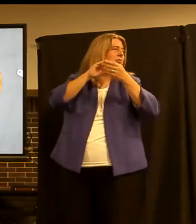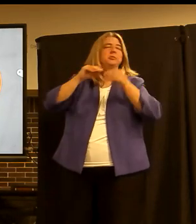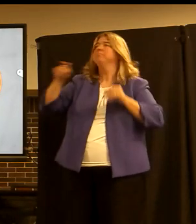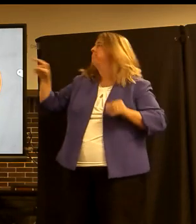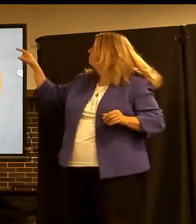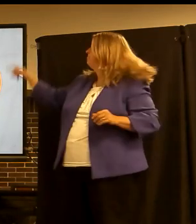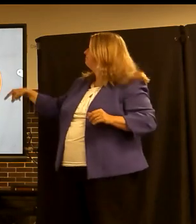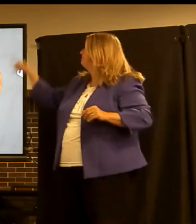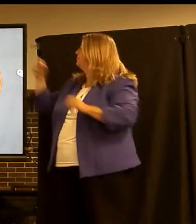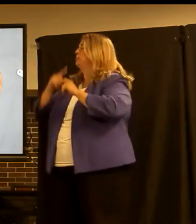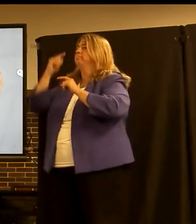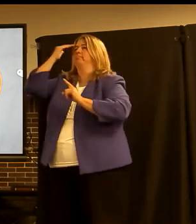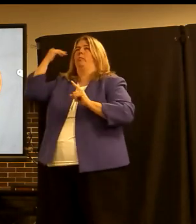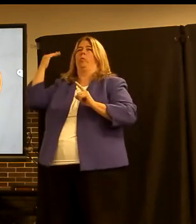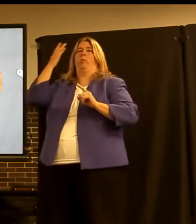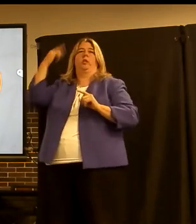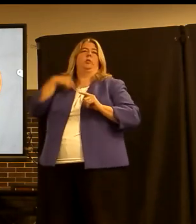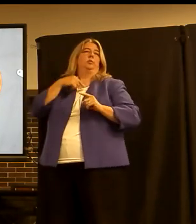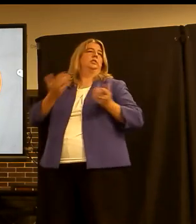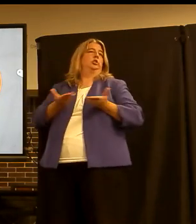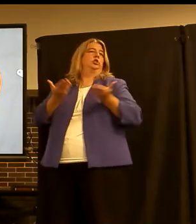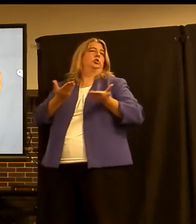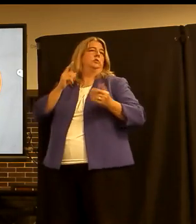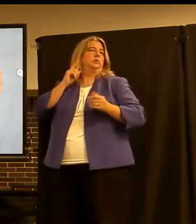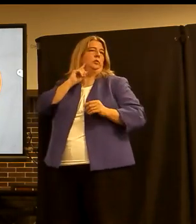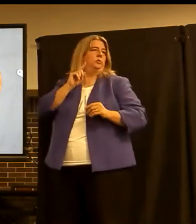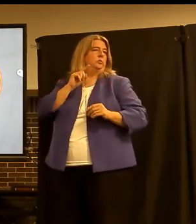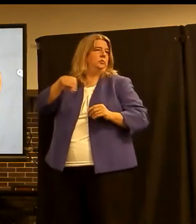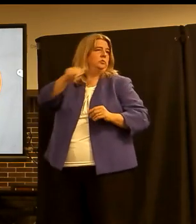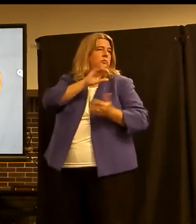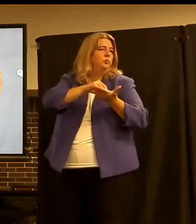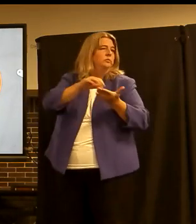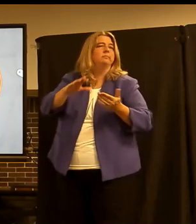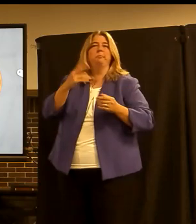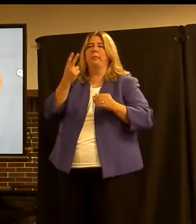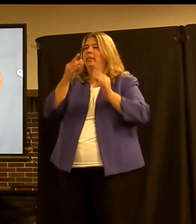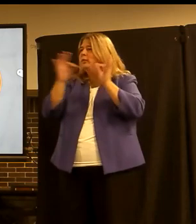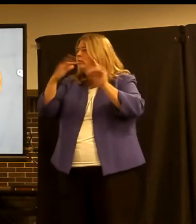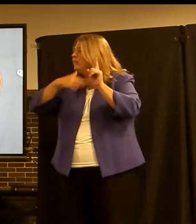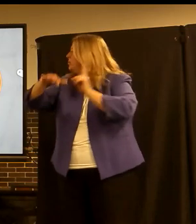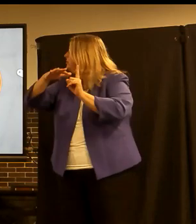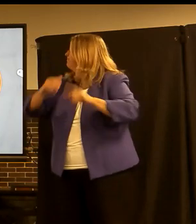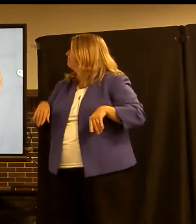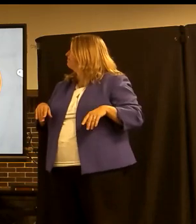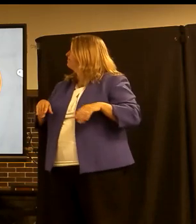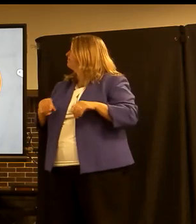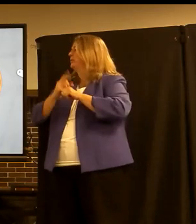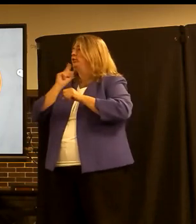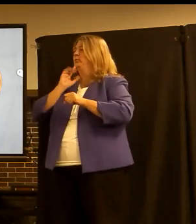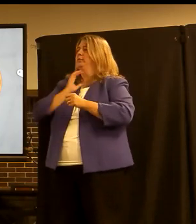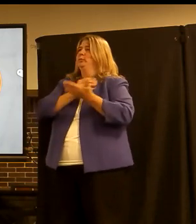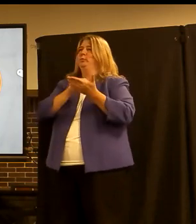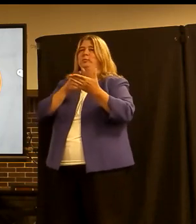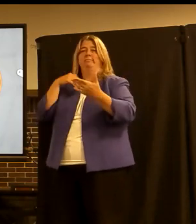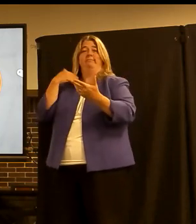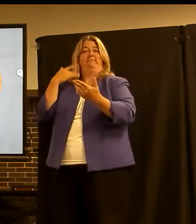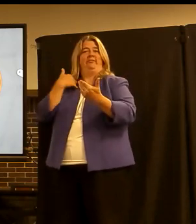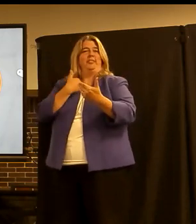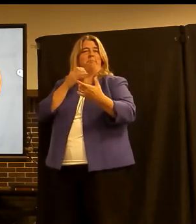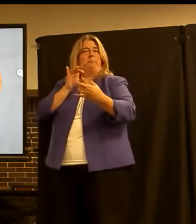but it's nice to continue to remind us all what the vision statement is, the mission statement, why we're here for our students,